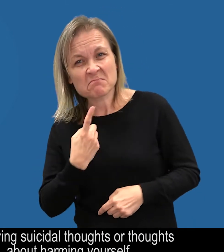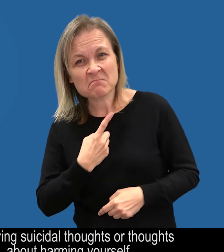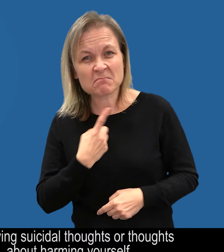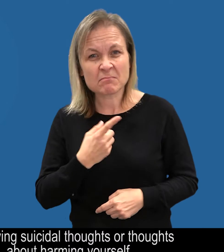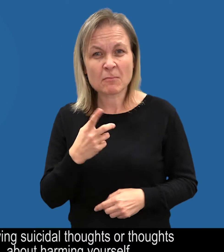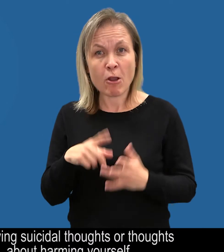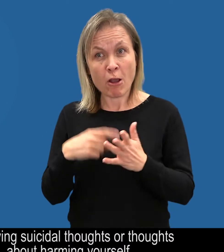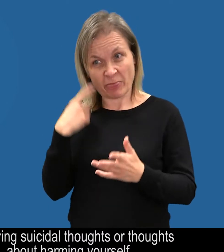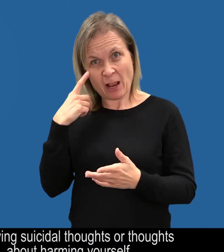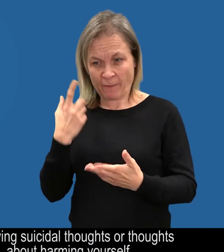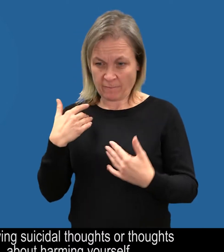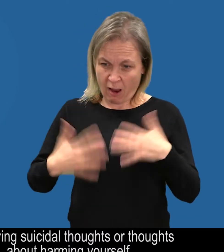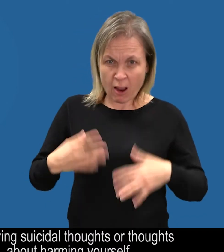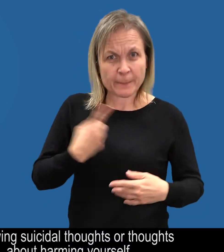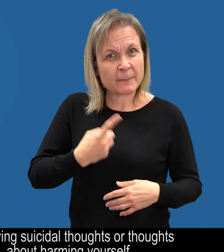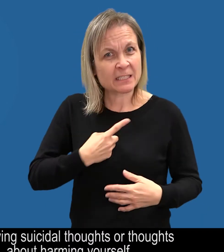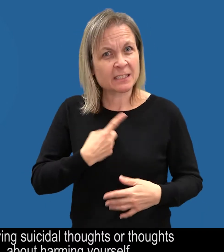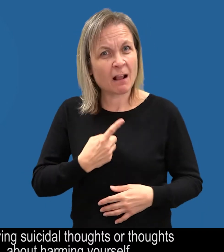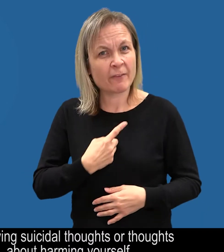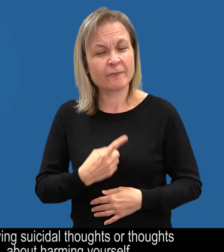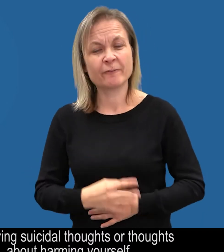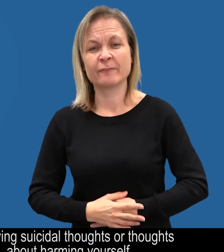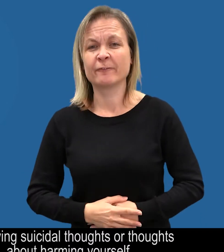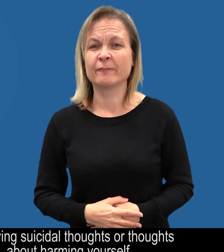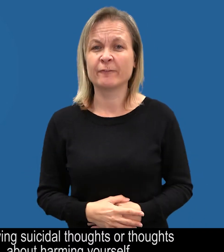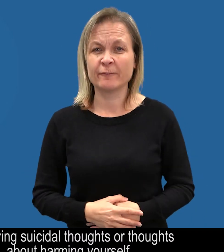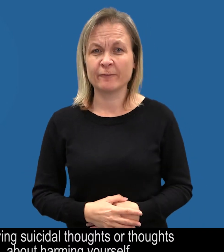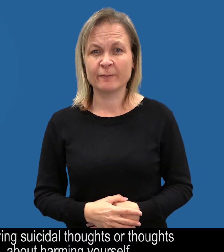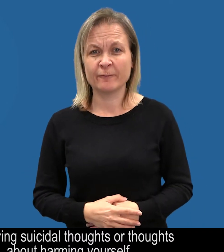having suicidal thoughts or thoughts about harming yourself.